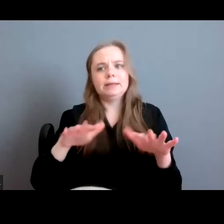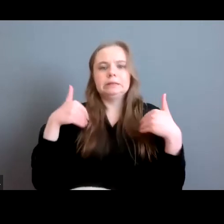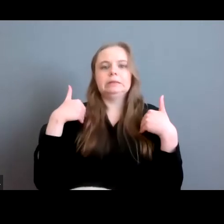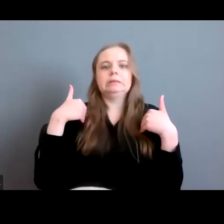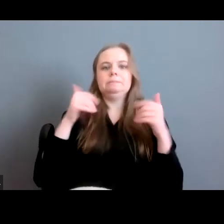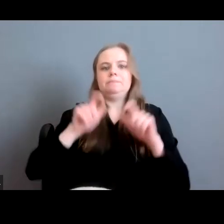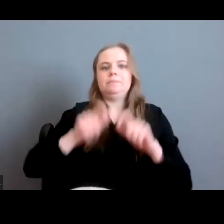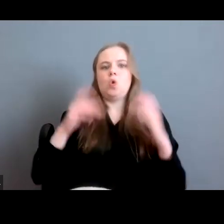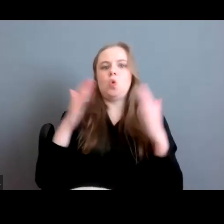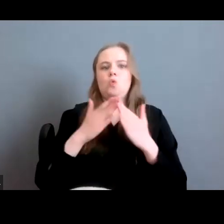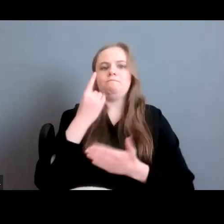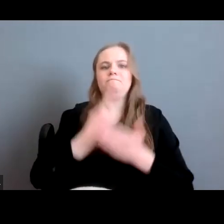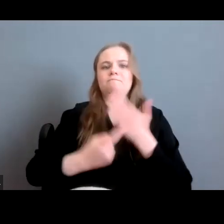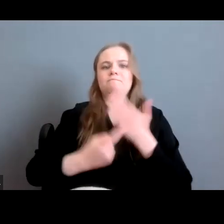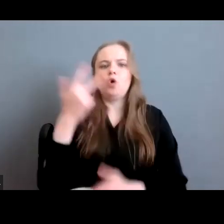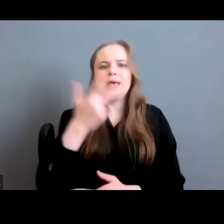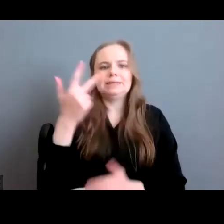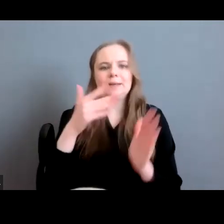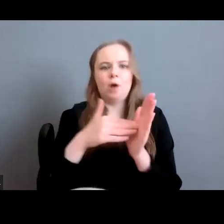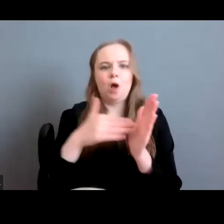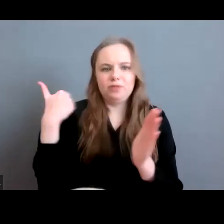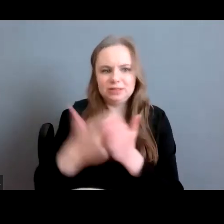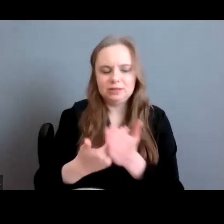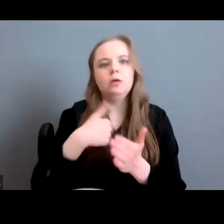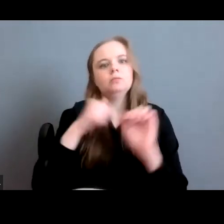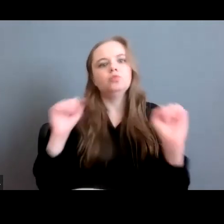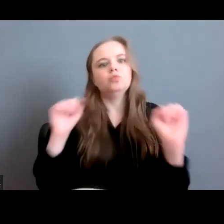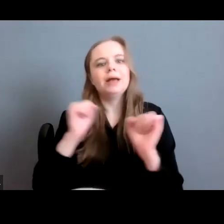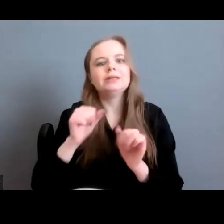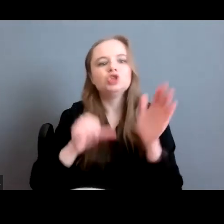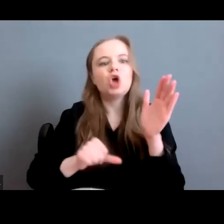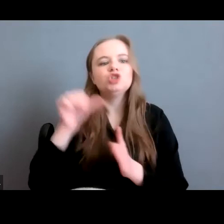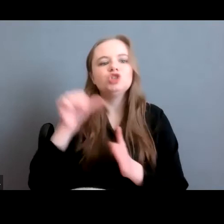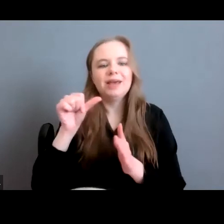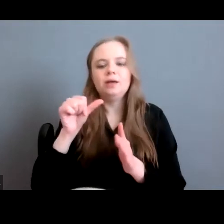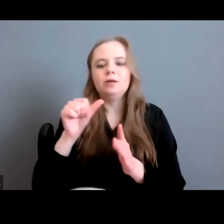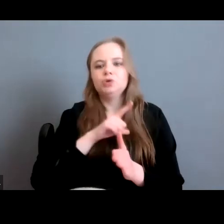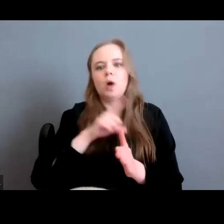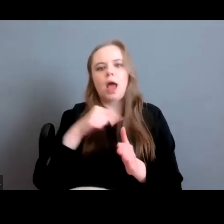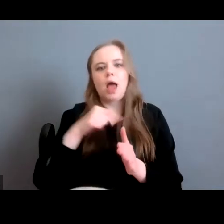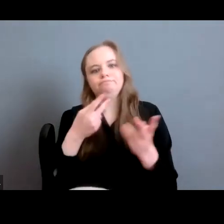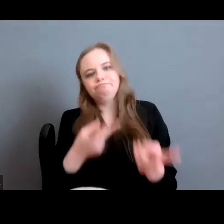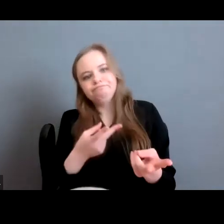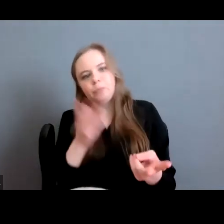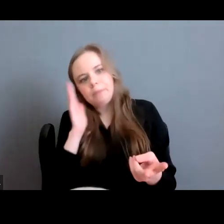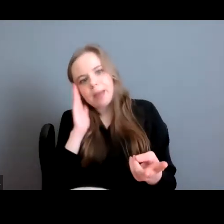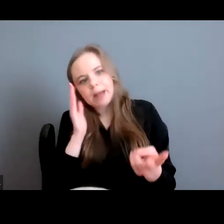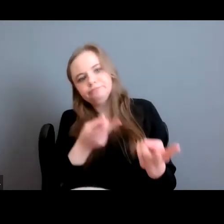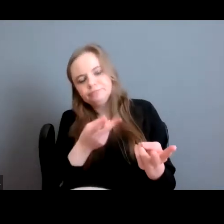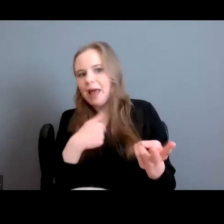over the last 18 months while I wait for surgery. So I've been bedbound, which is why I'm presenting from in bed, not being